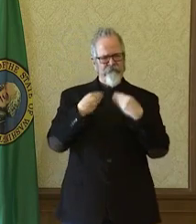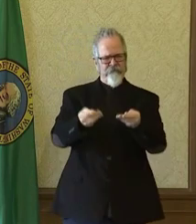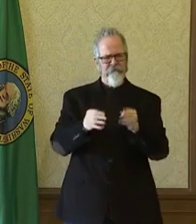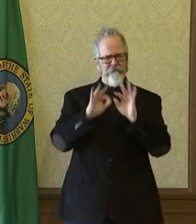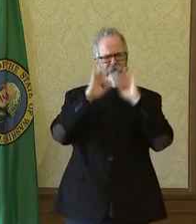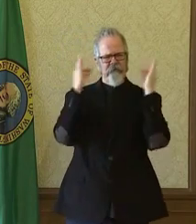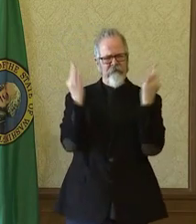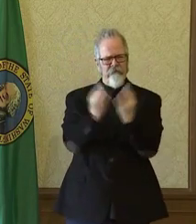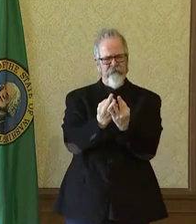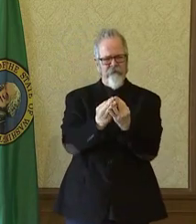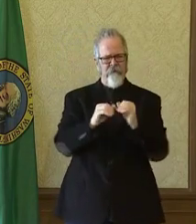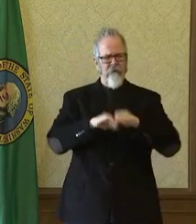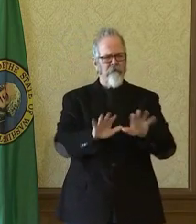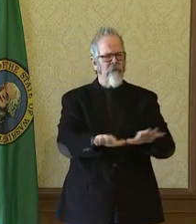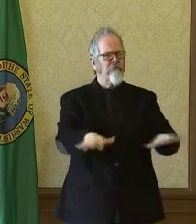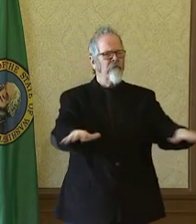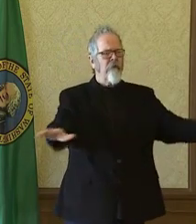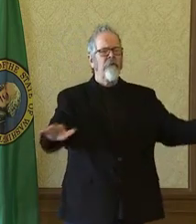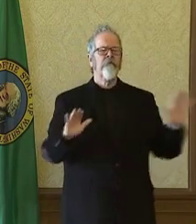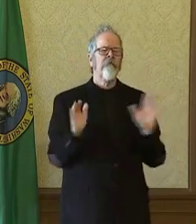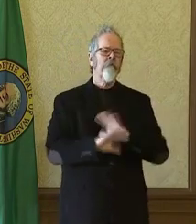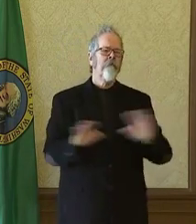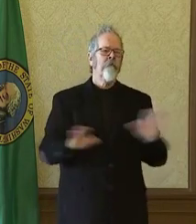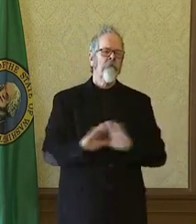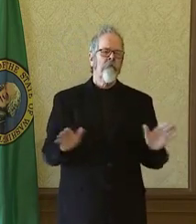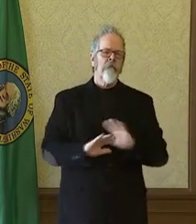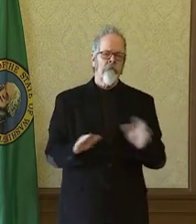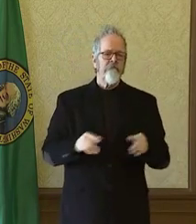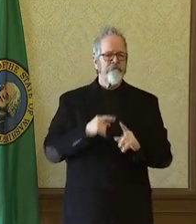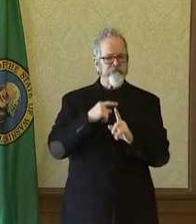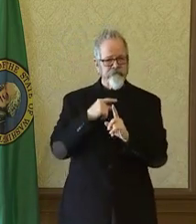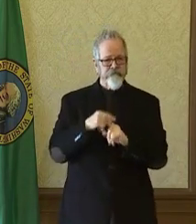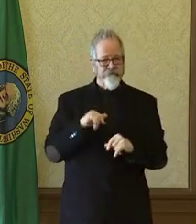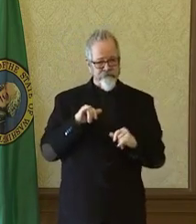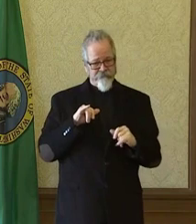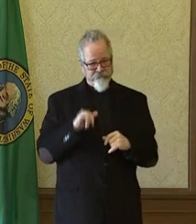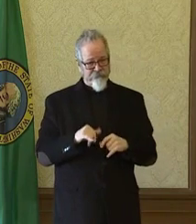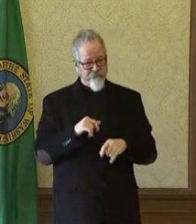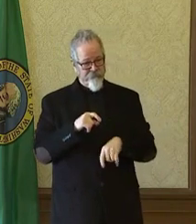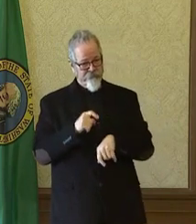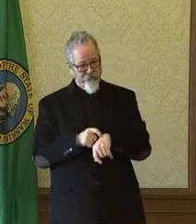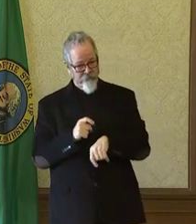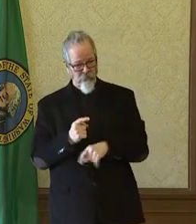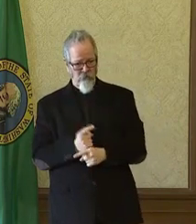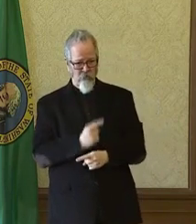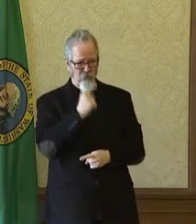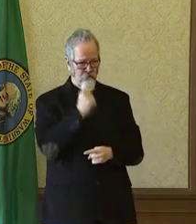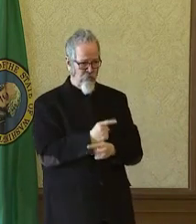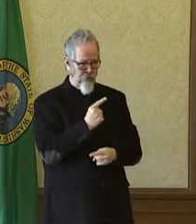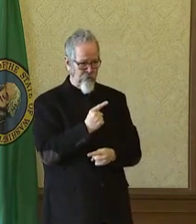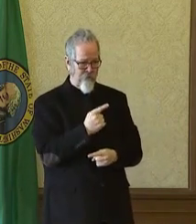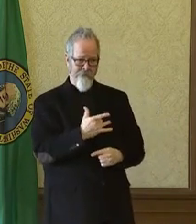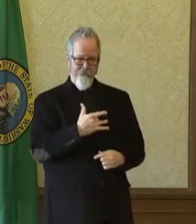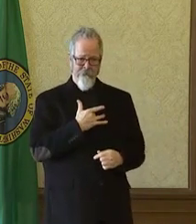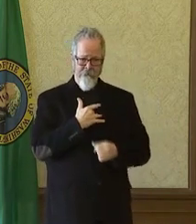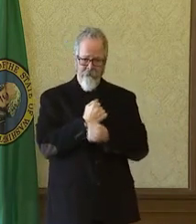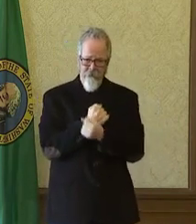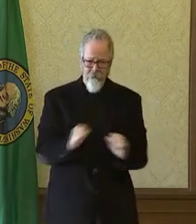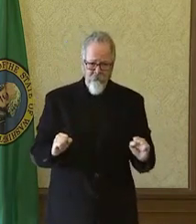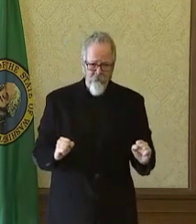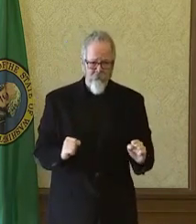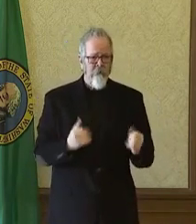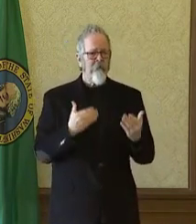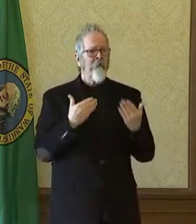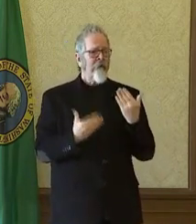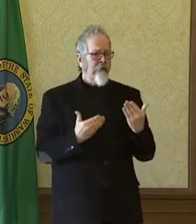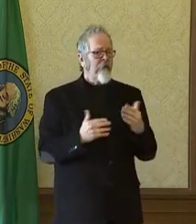make the right decision at the right time where we are able to expand the industry. There may be opportunities to do it in sort